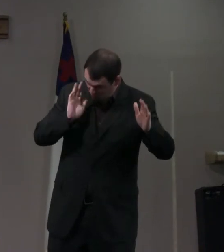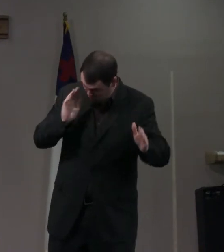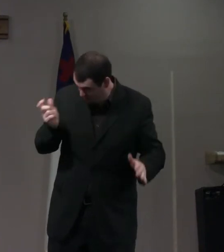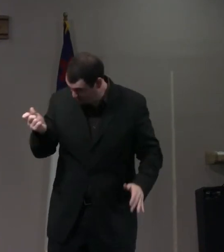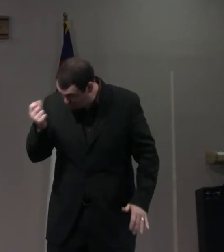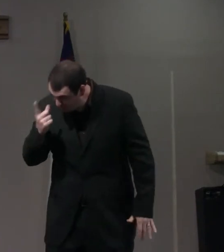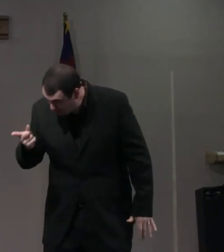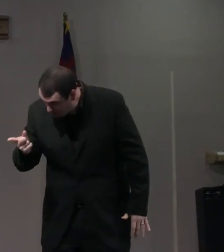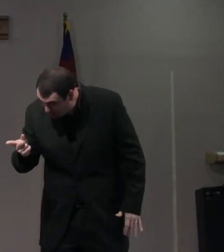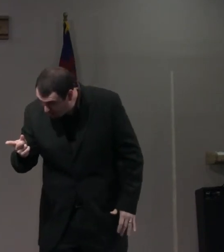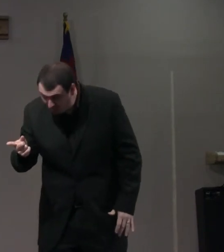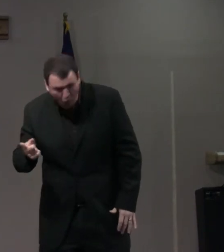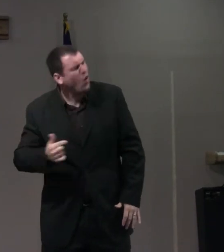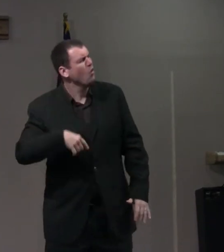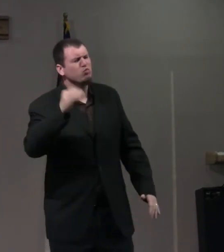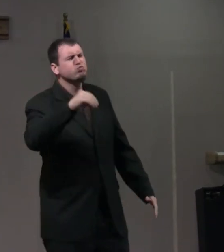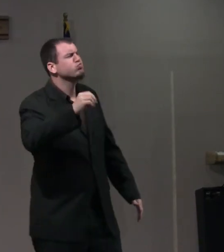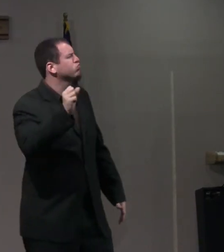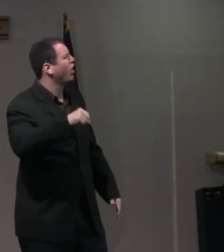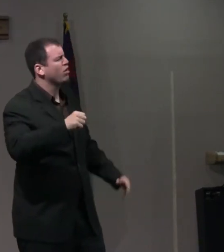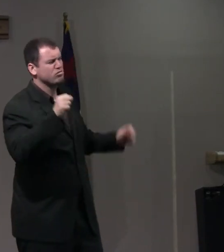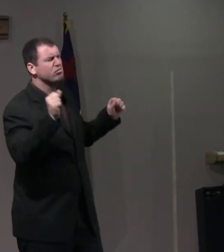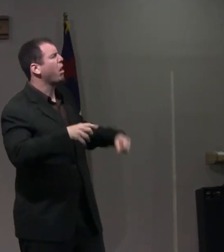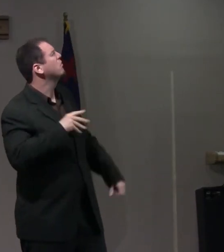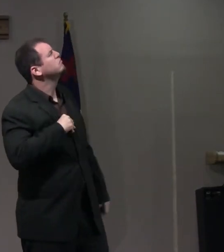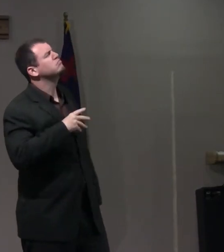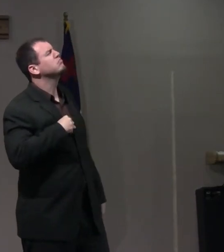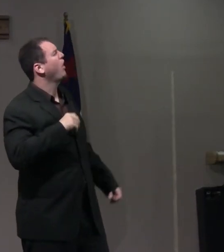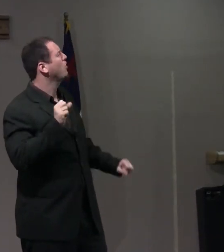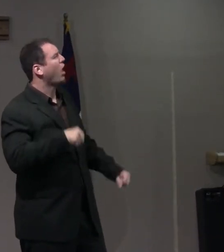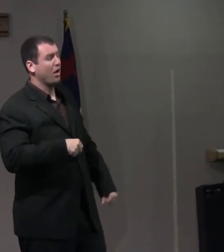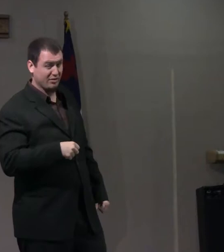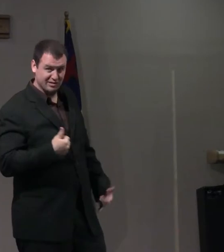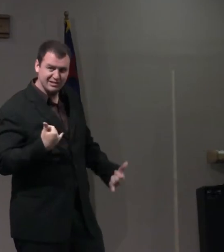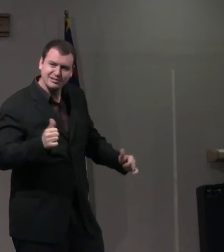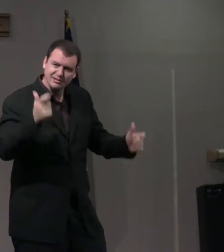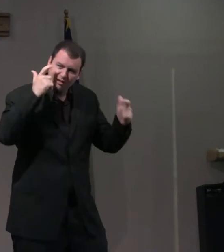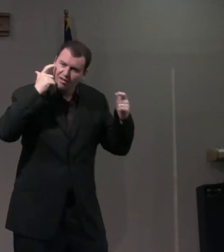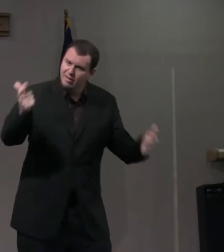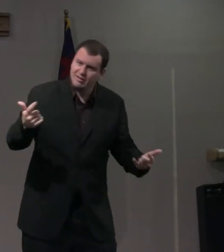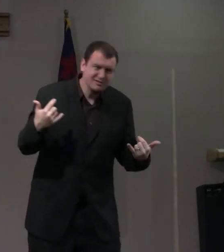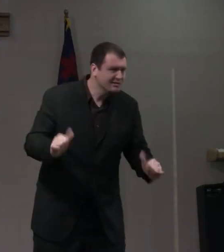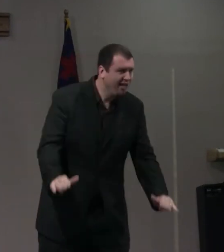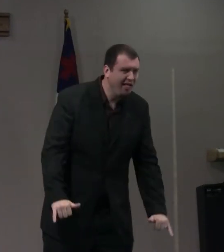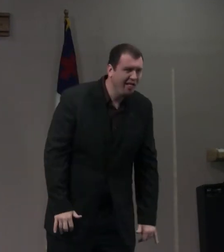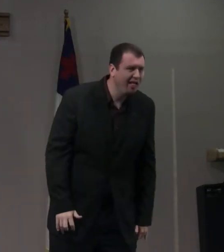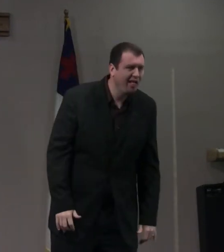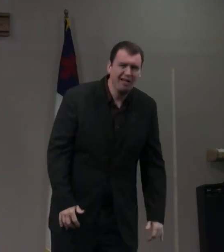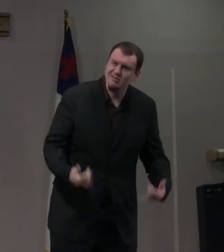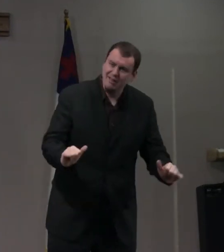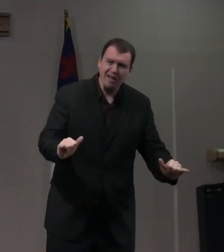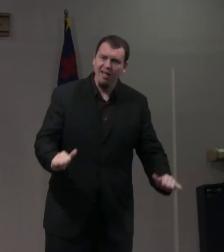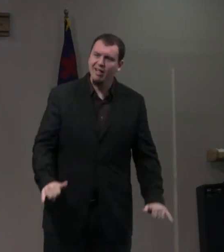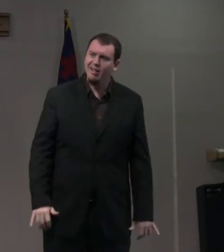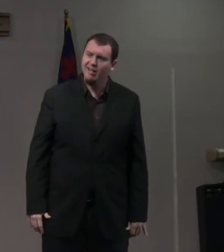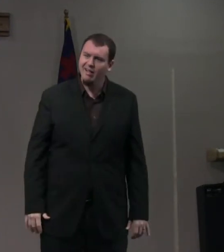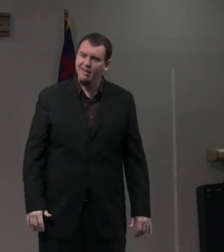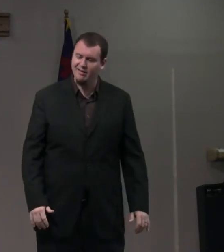that in this future I'm going to have to suffer." And they said, "Oh yes, we can suffer with you." They were still